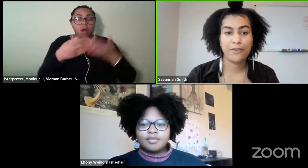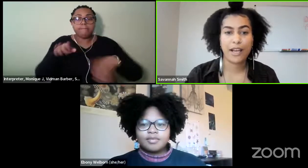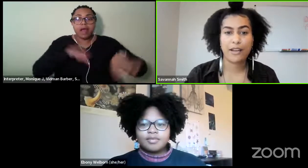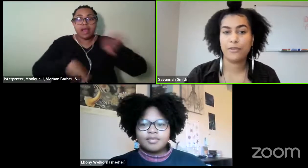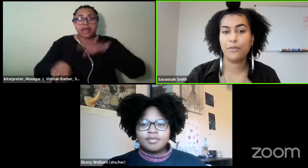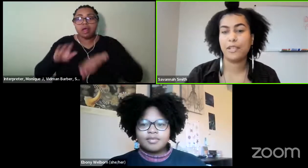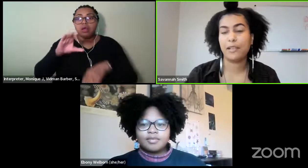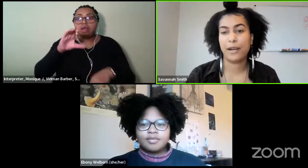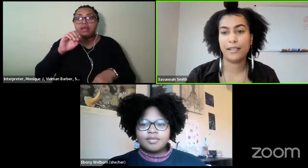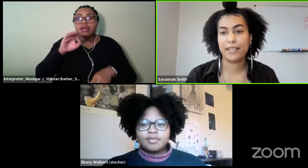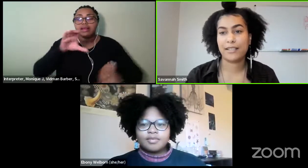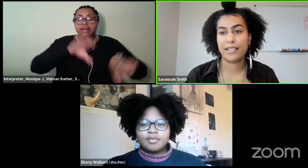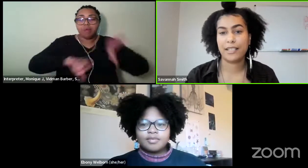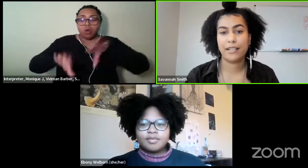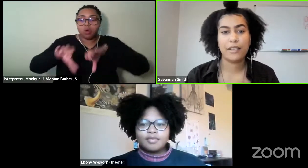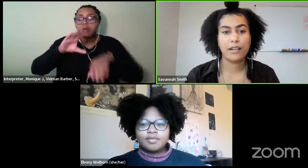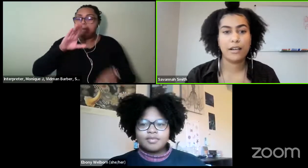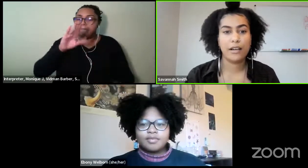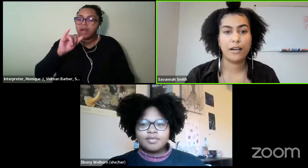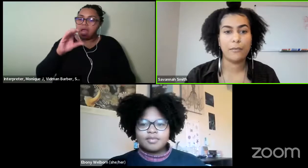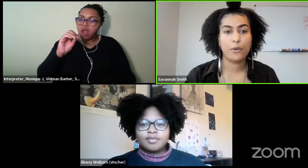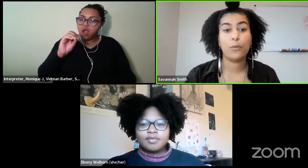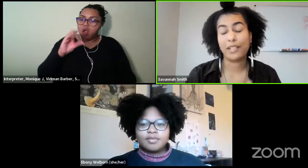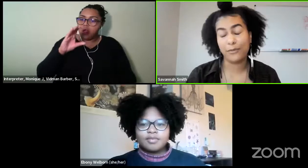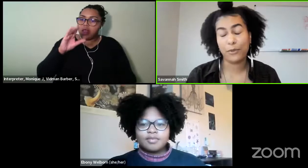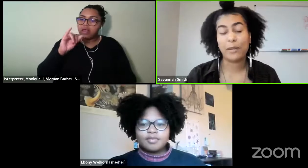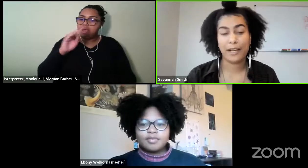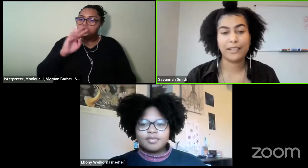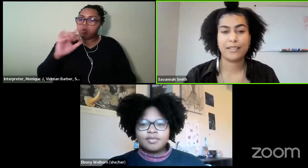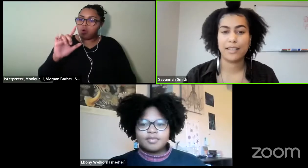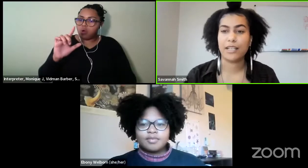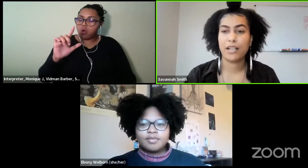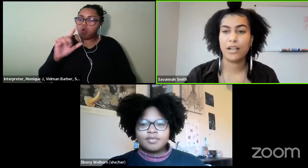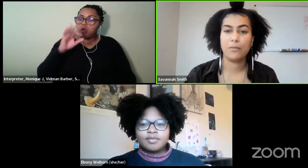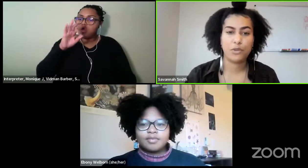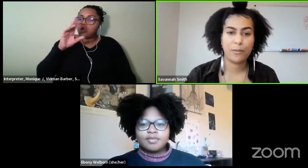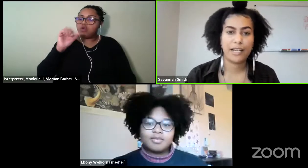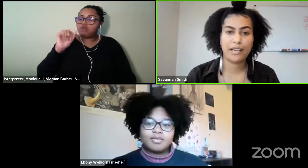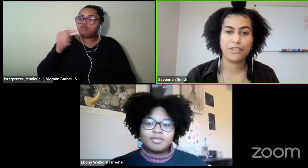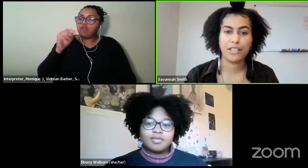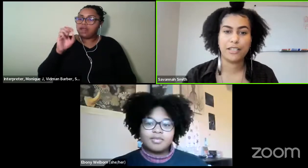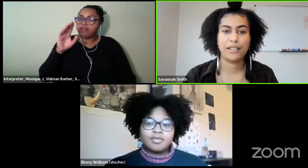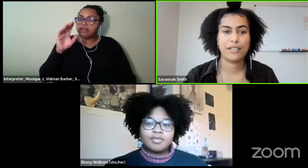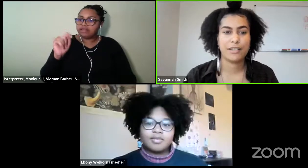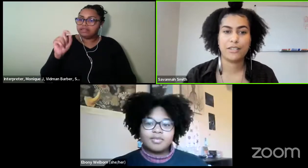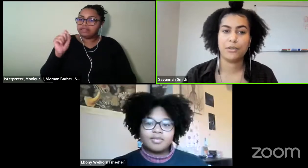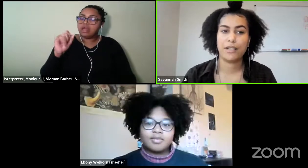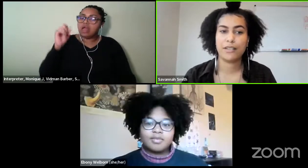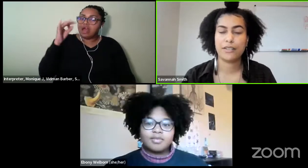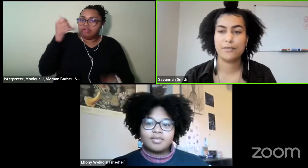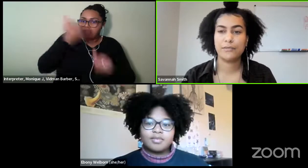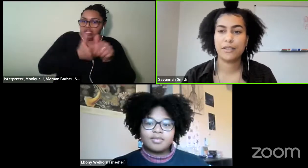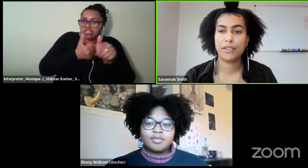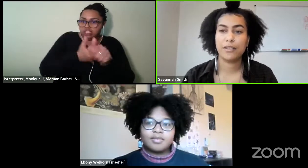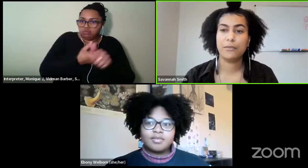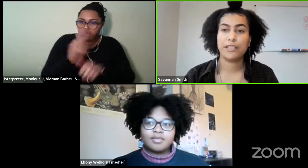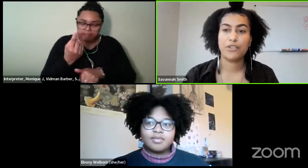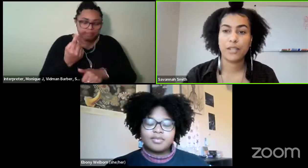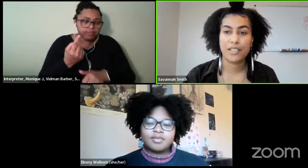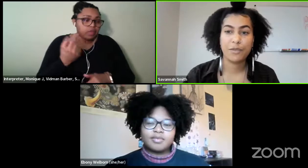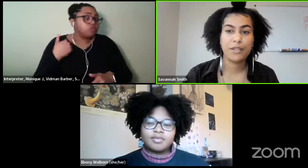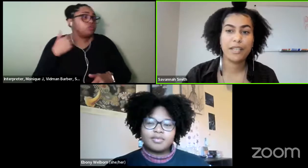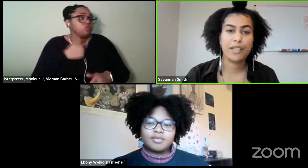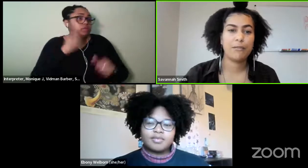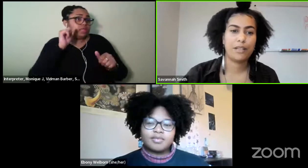can observe that, we can mindlessly, or we can avoid mindlessly absorbing energy that doesn't serve us. We